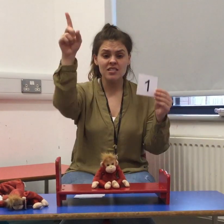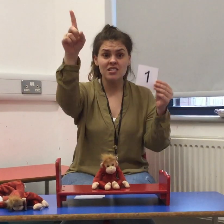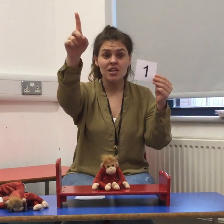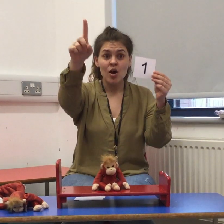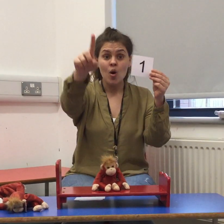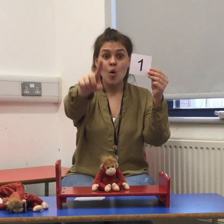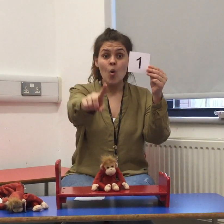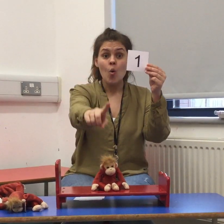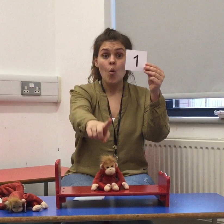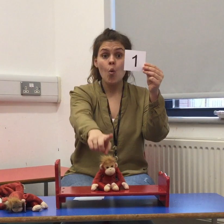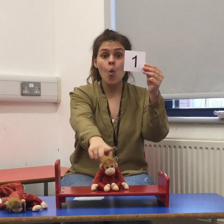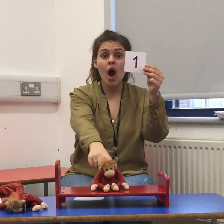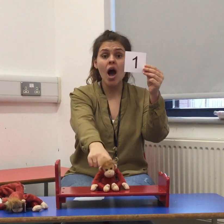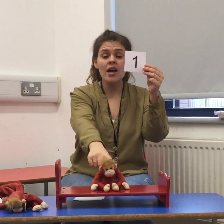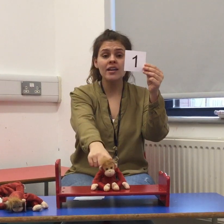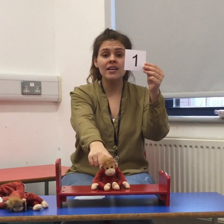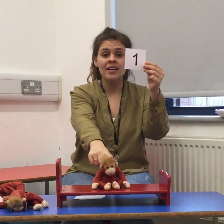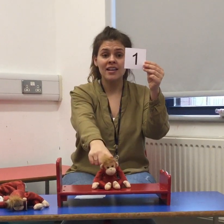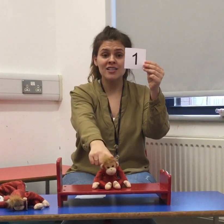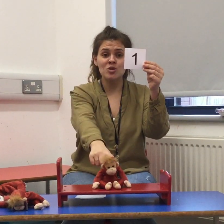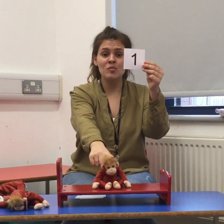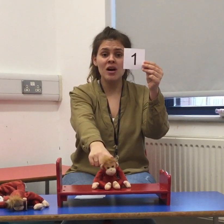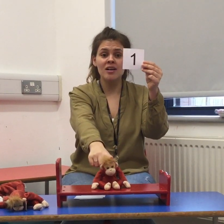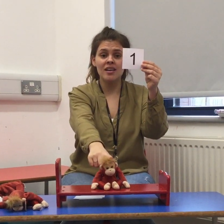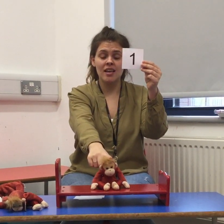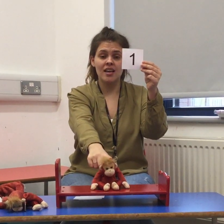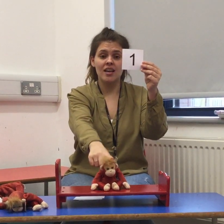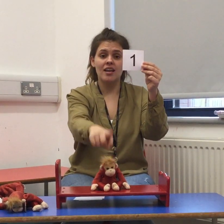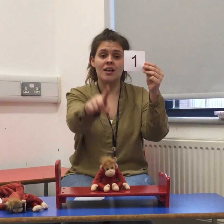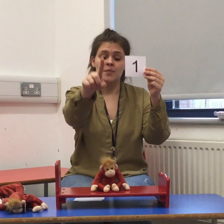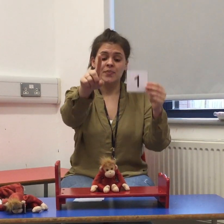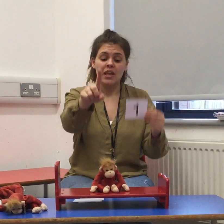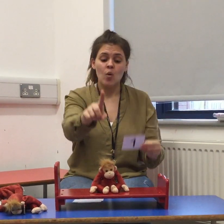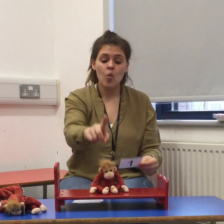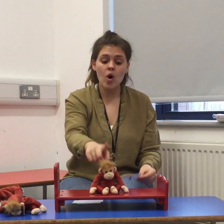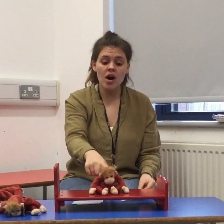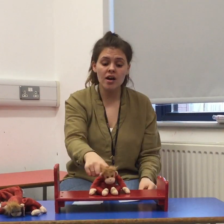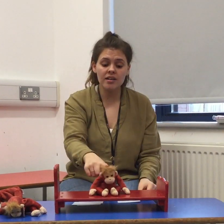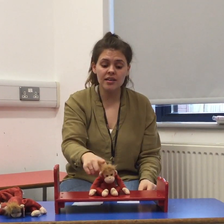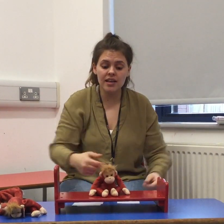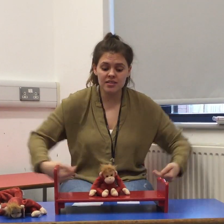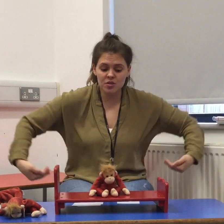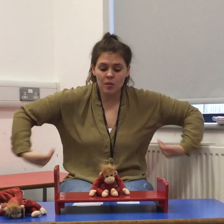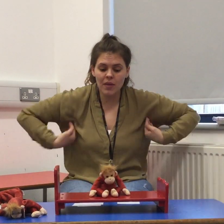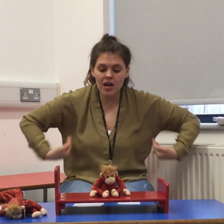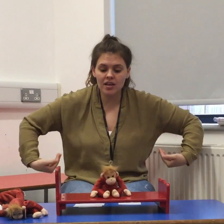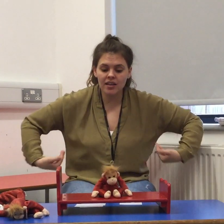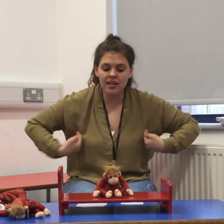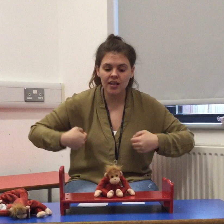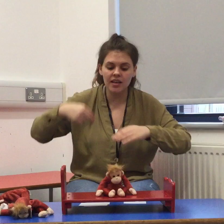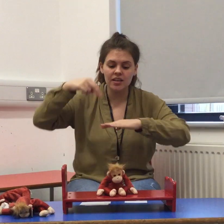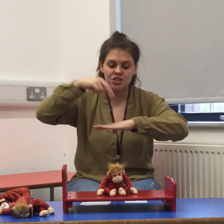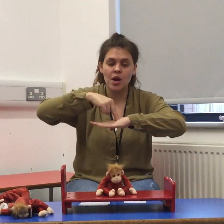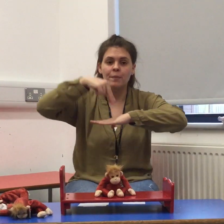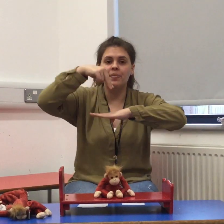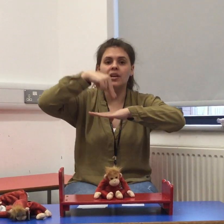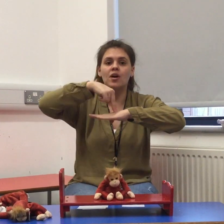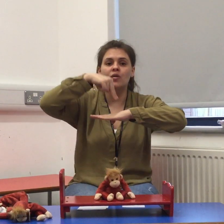Just 1 little monkey. 1 little monkey jumping on